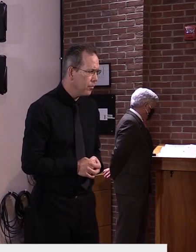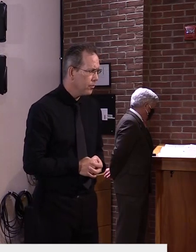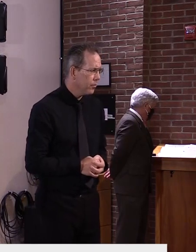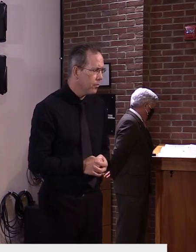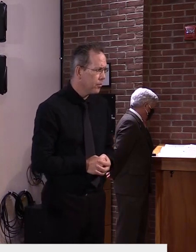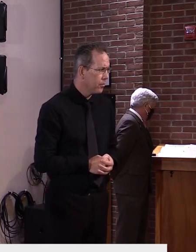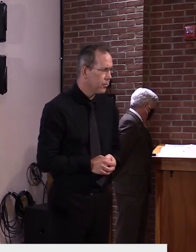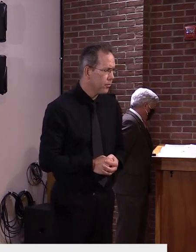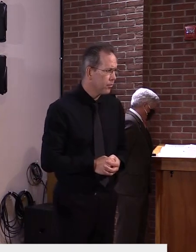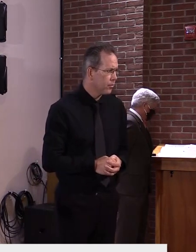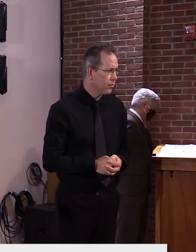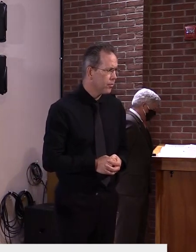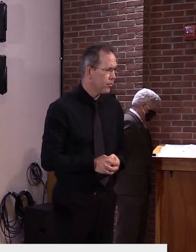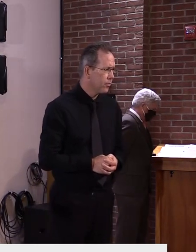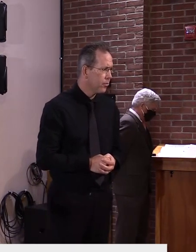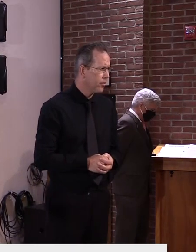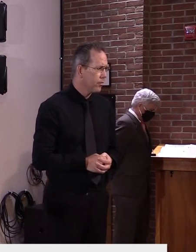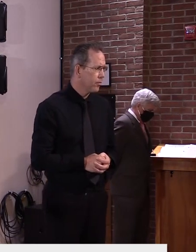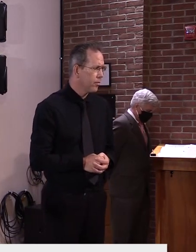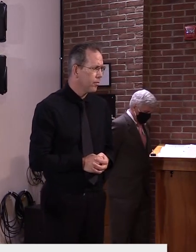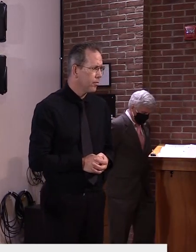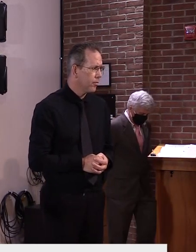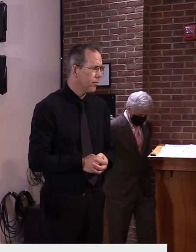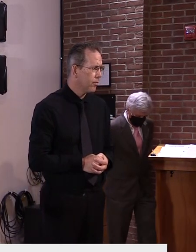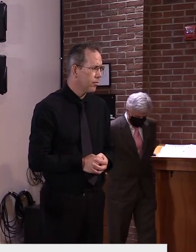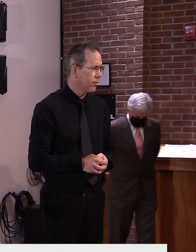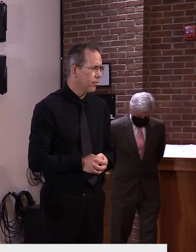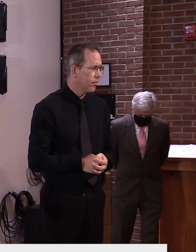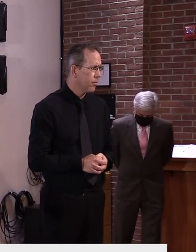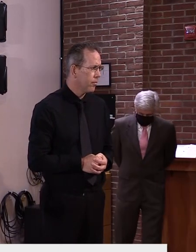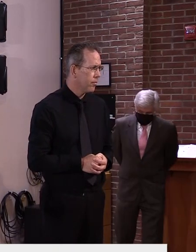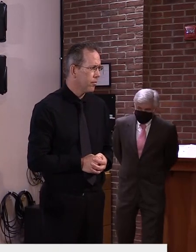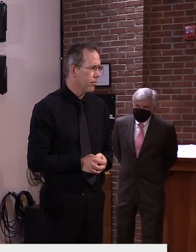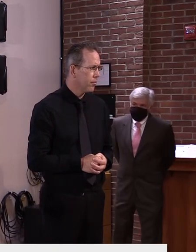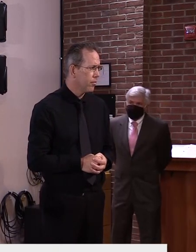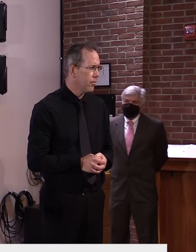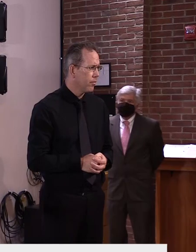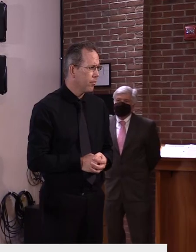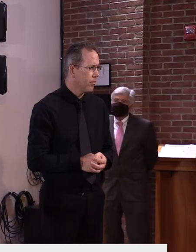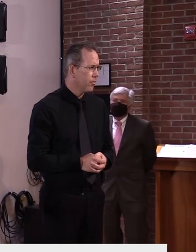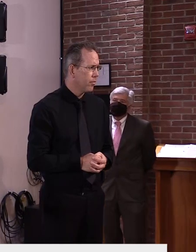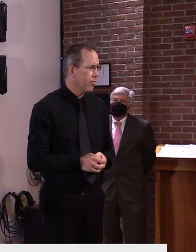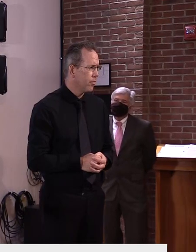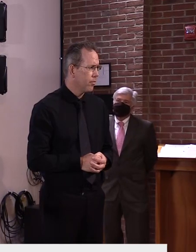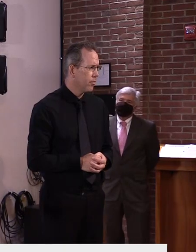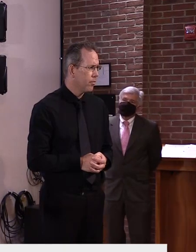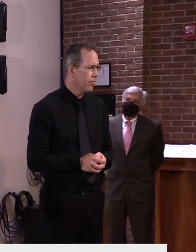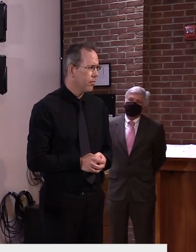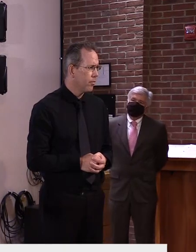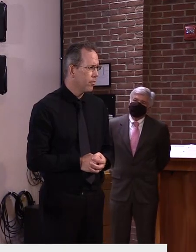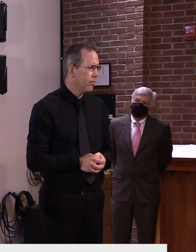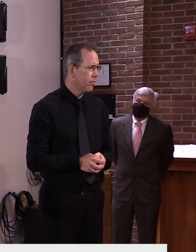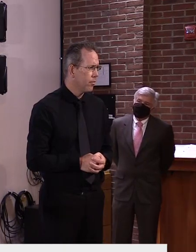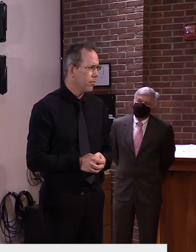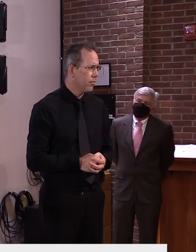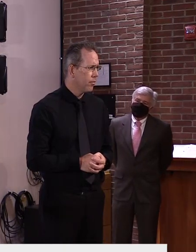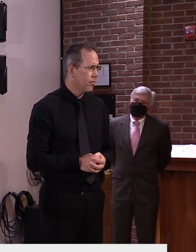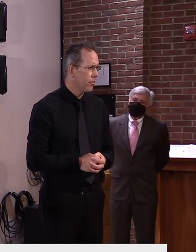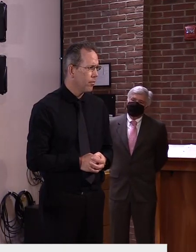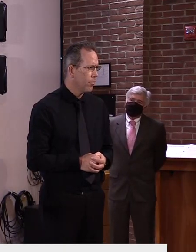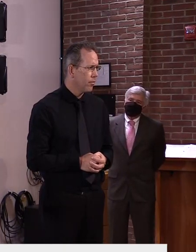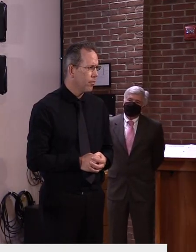in a positive finding if, in fact, COVID-19 is, in fact, not present? I guess that's sort of the mystery about the antigen test that I'm